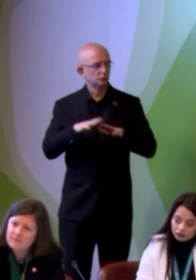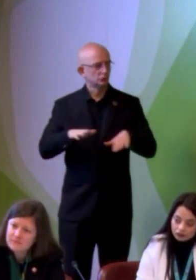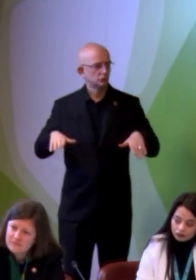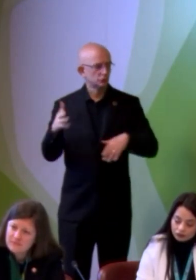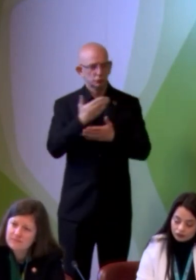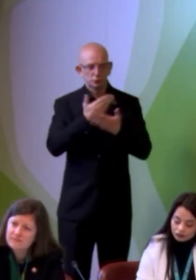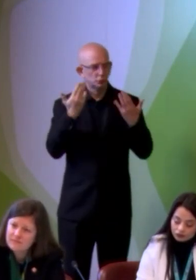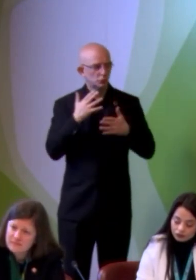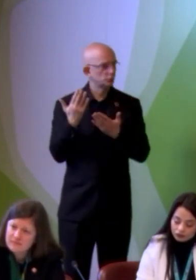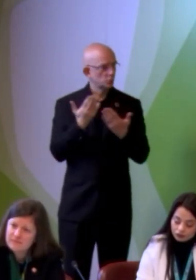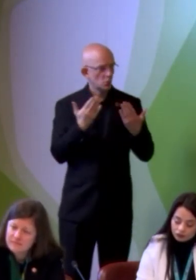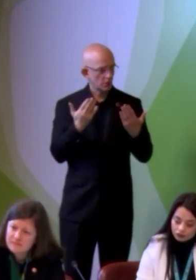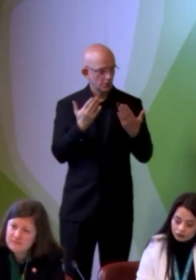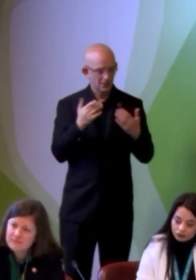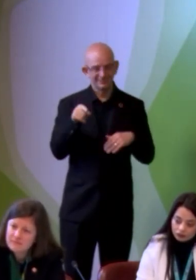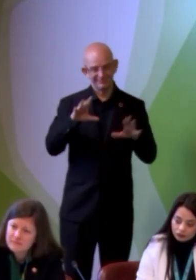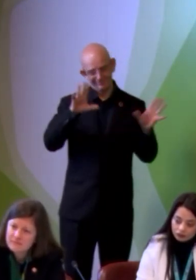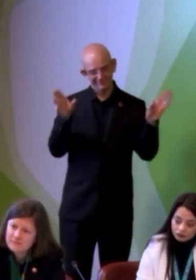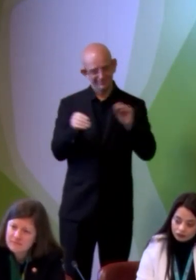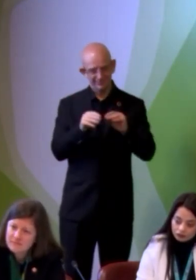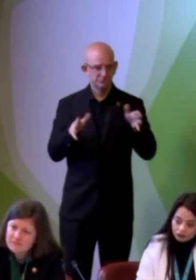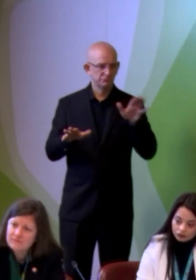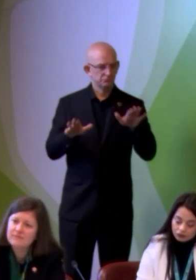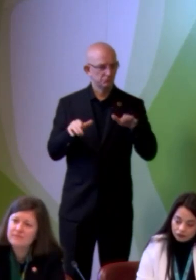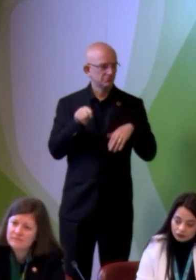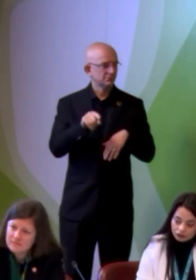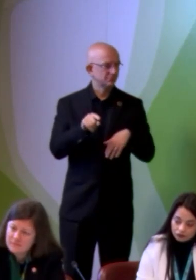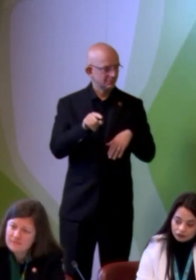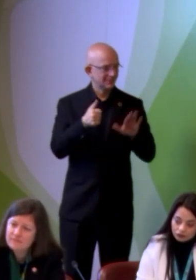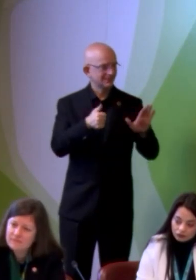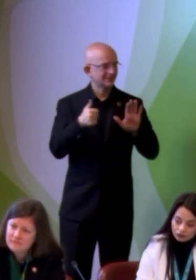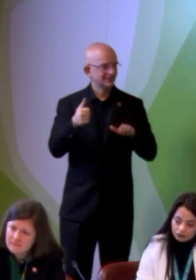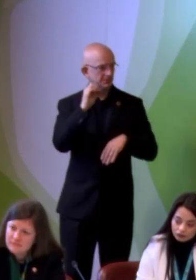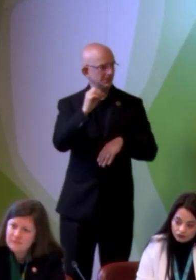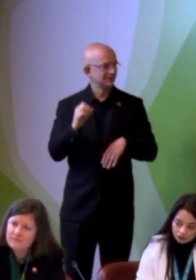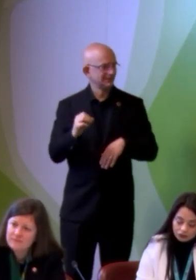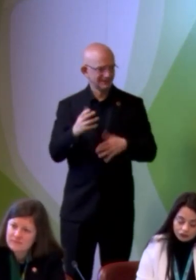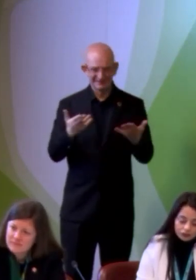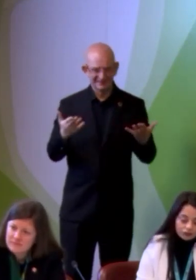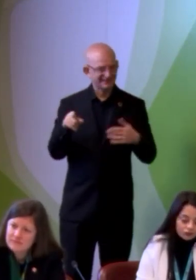and children with disability. So it's a big number that we needed to